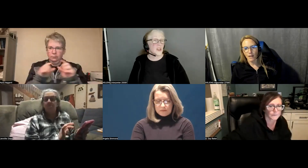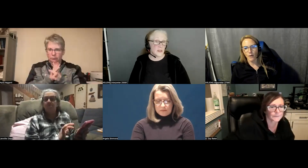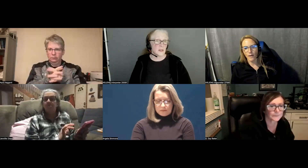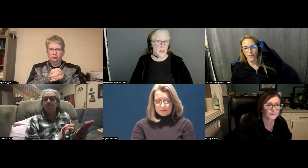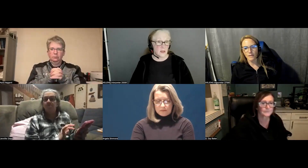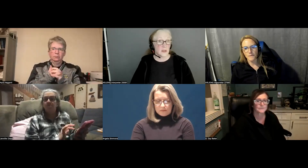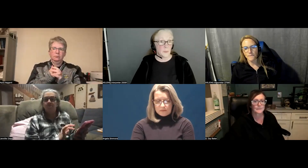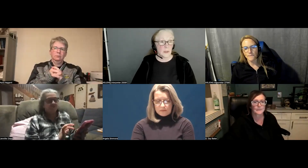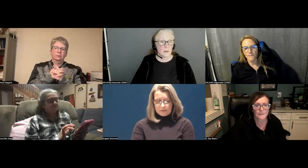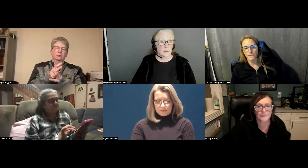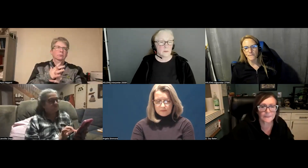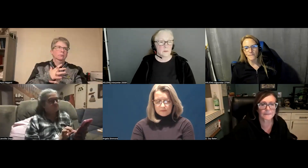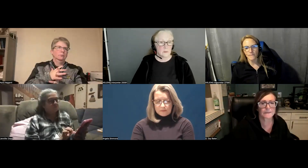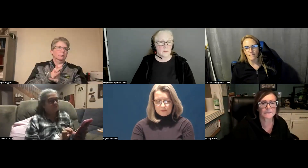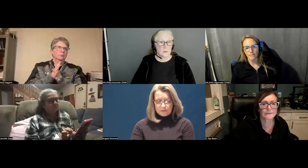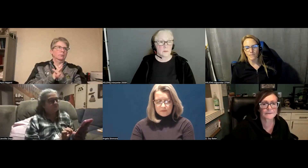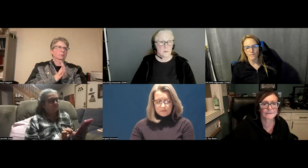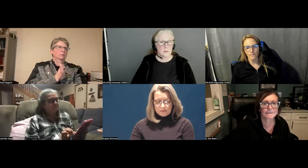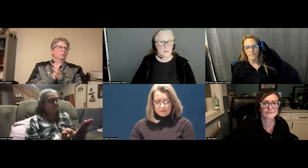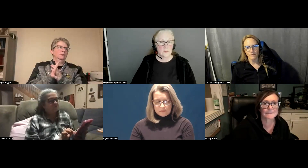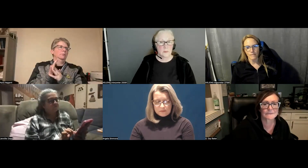So I just sent it out to everybody.